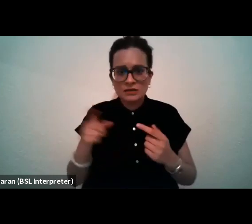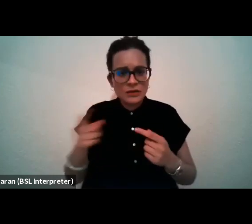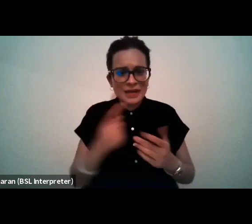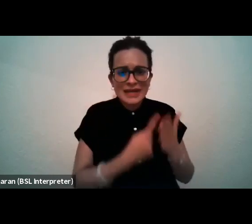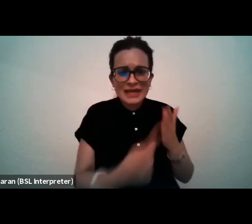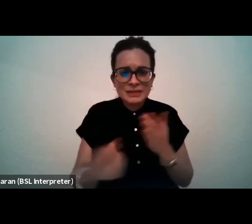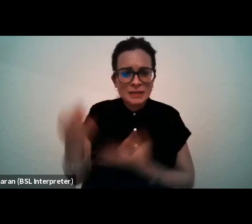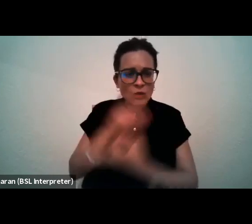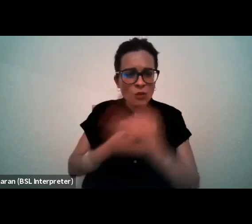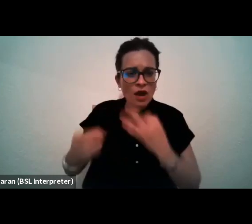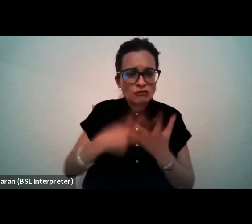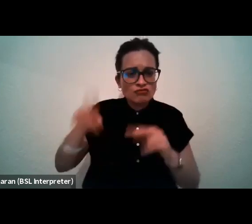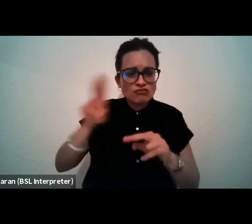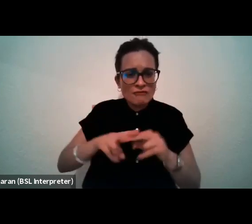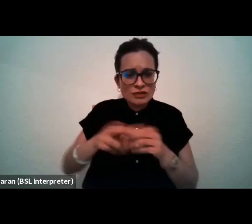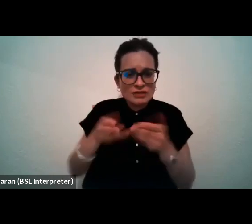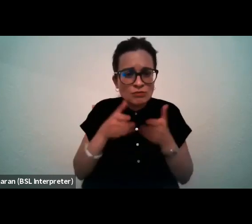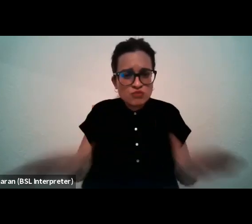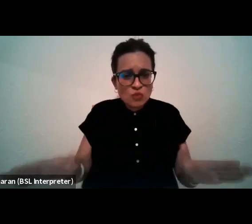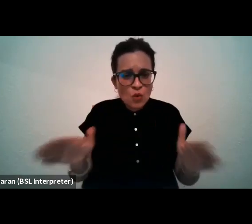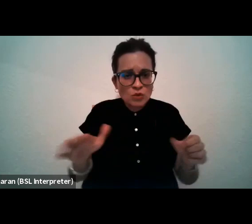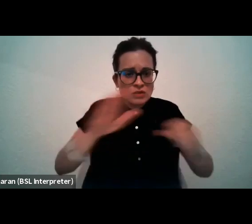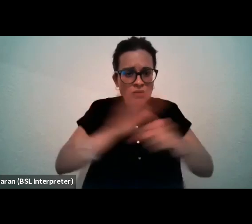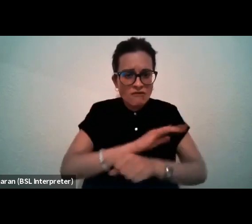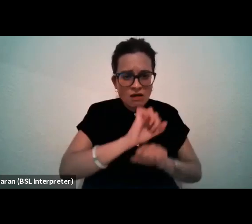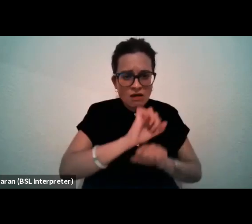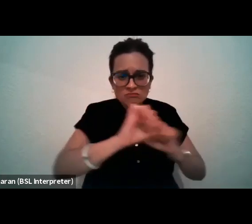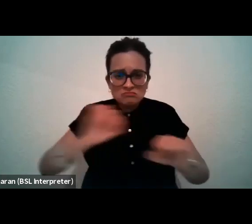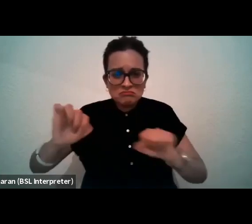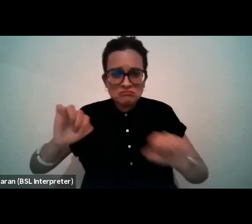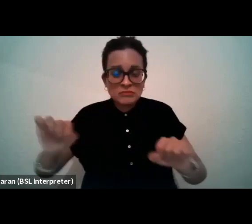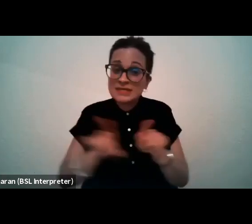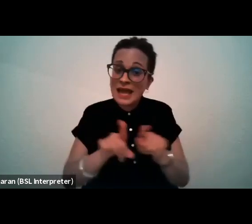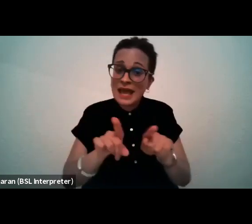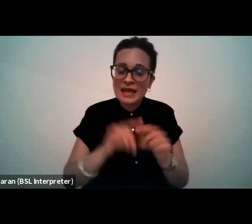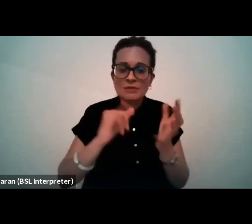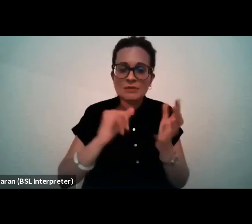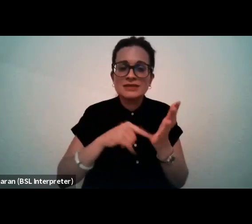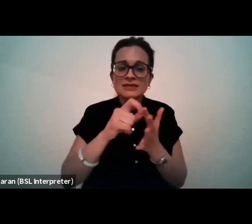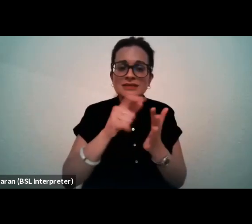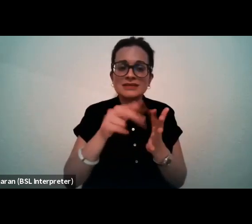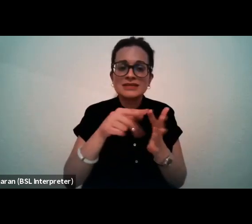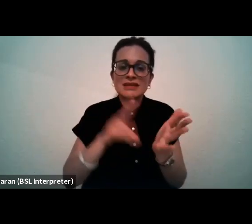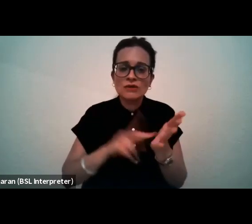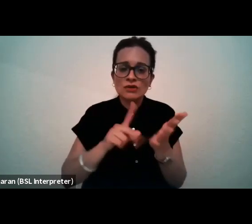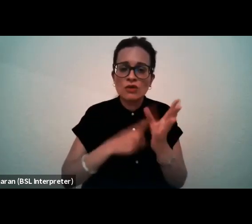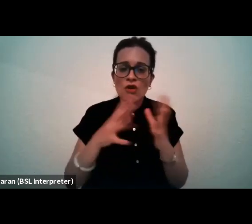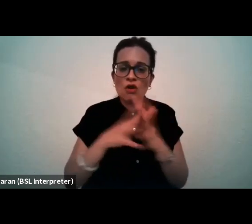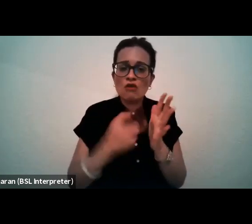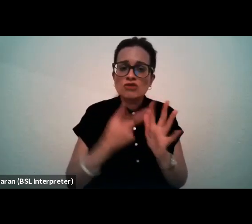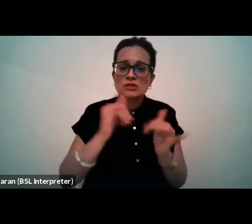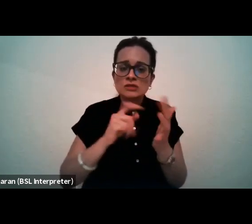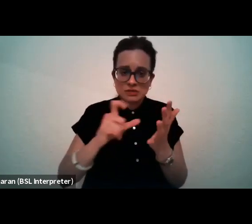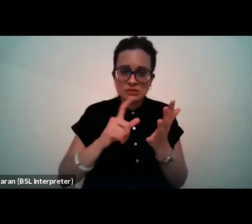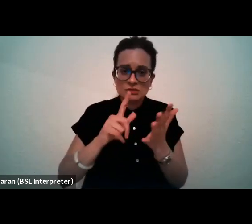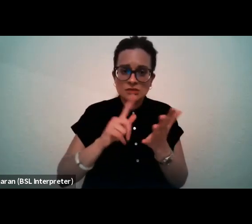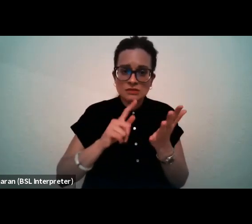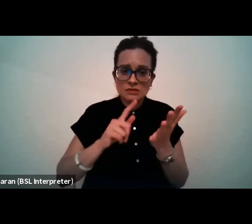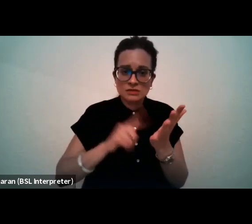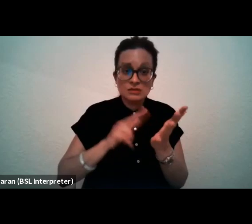are broad, that they are as broad as they were for the Lawrence inquiry. I think it was really important to see how much we got out of